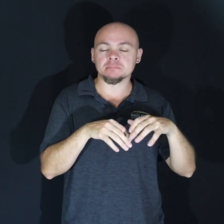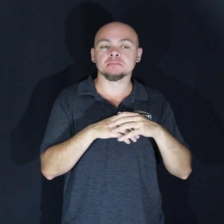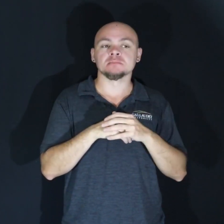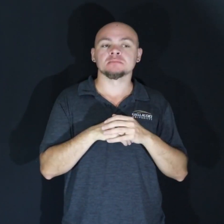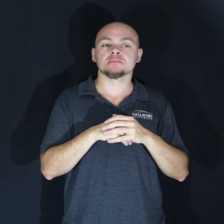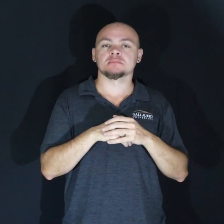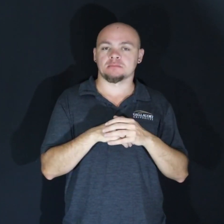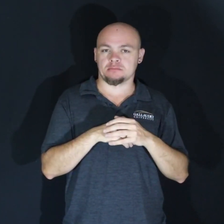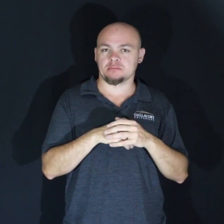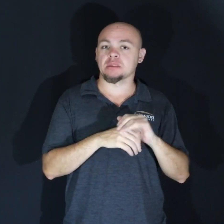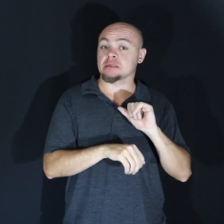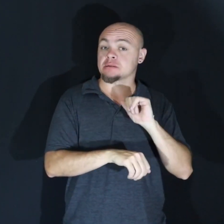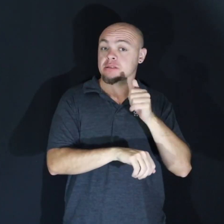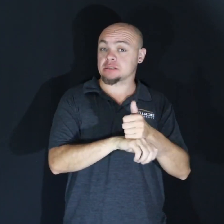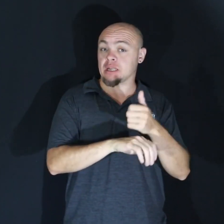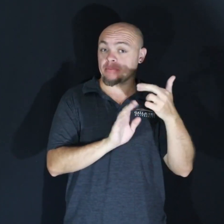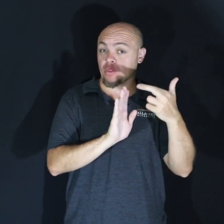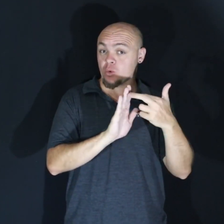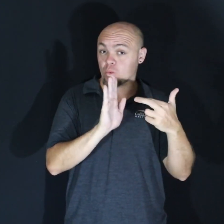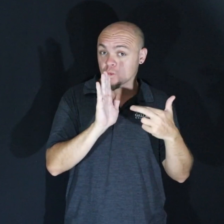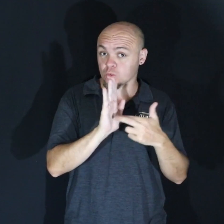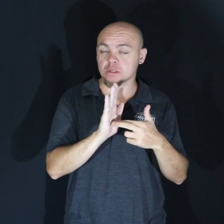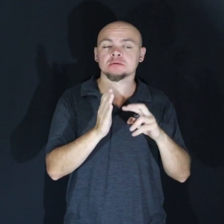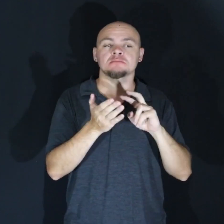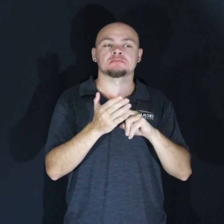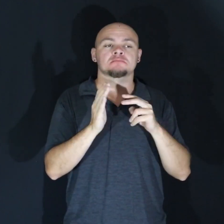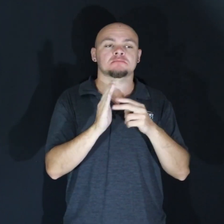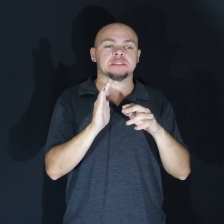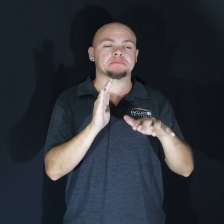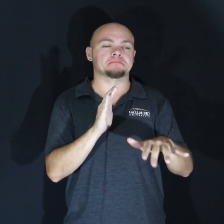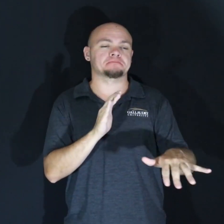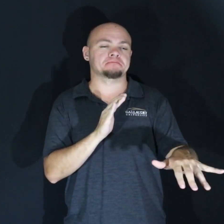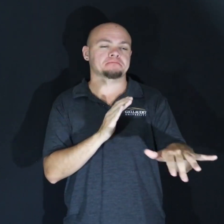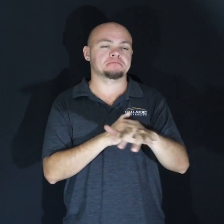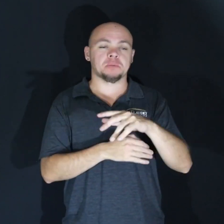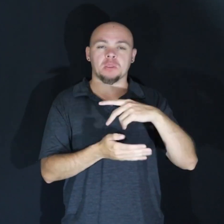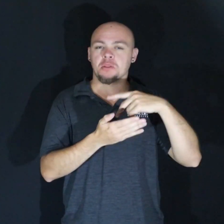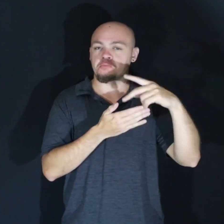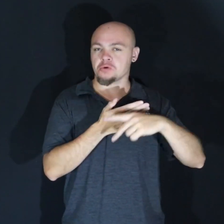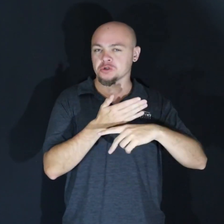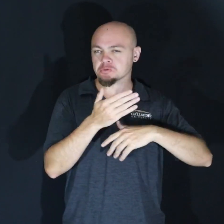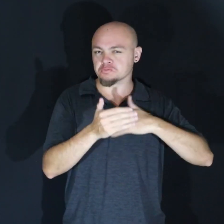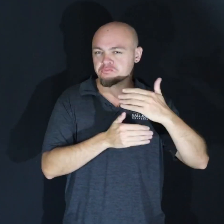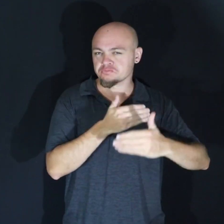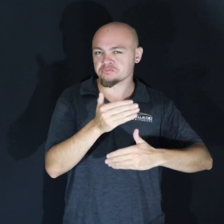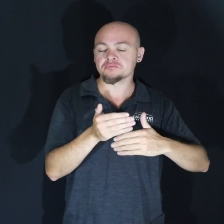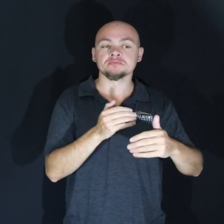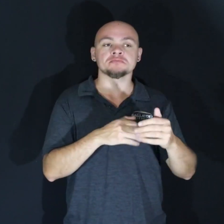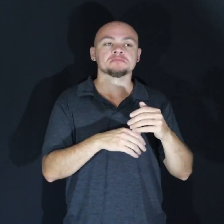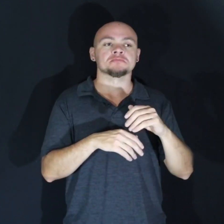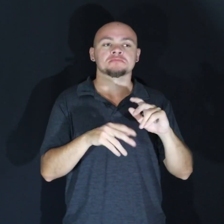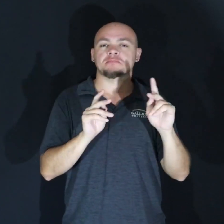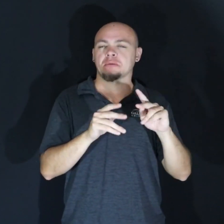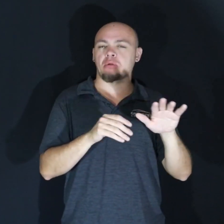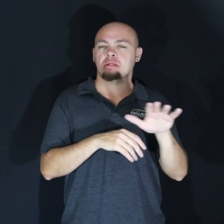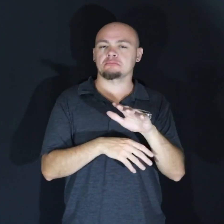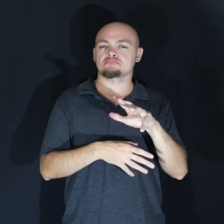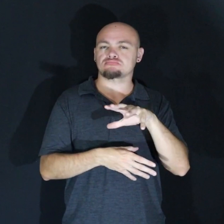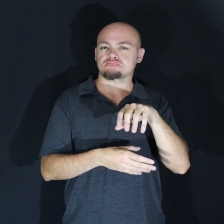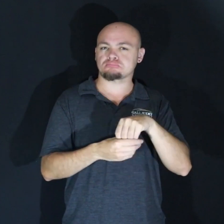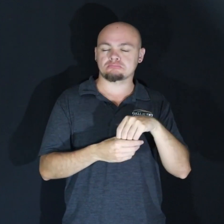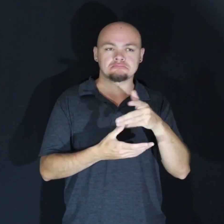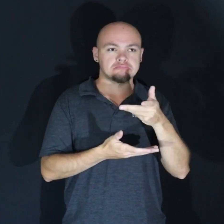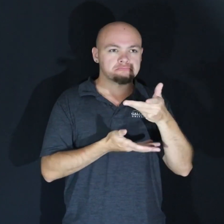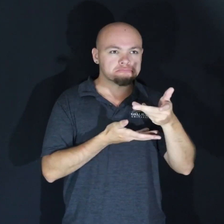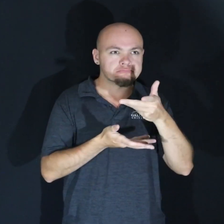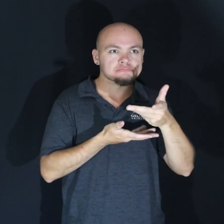it's the laying down of these rules that sets the tone for the project later on, allowing for full engagement of